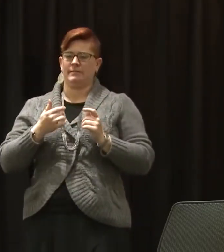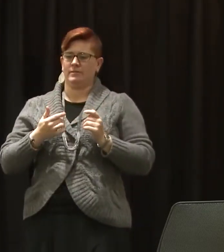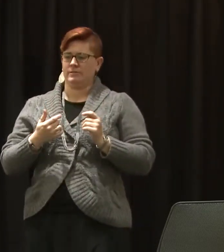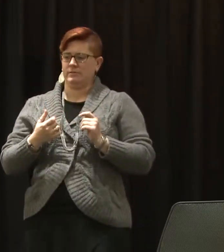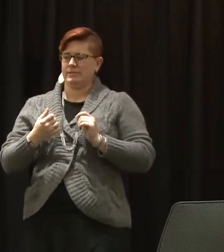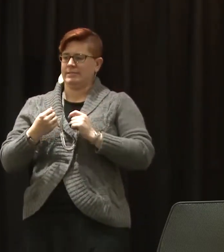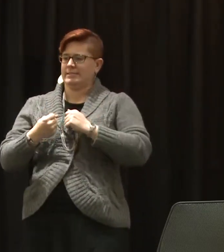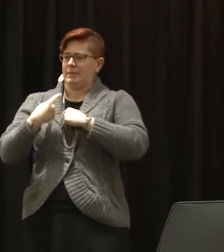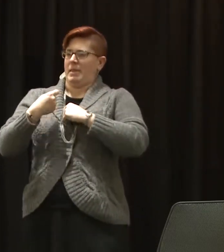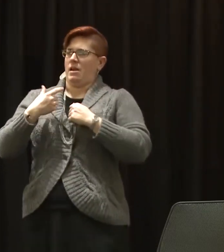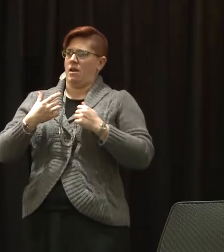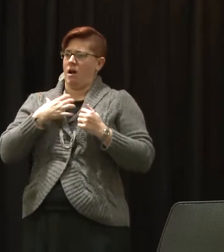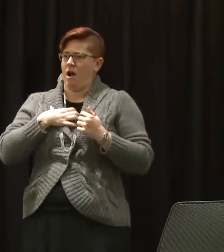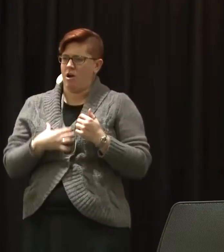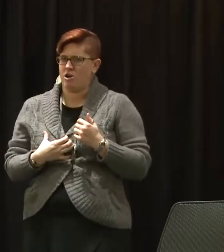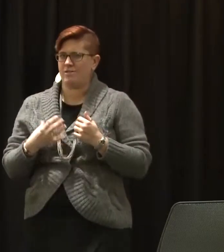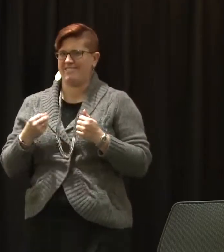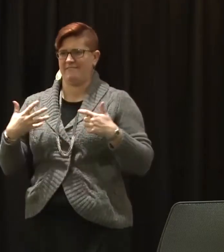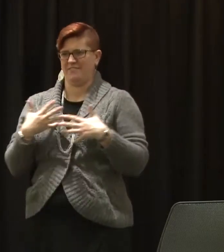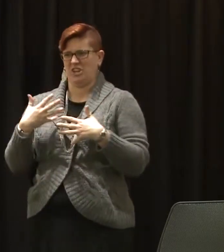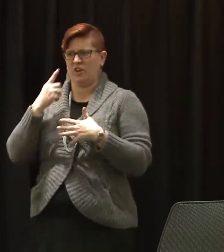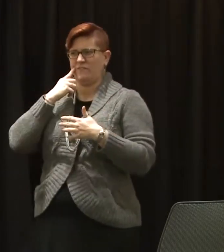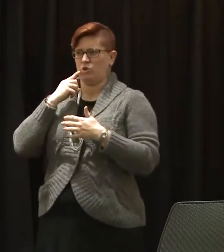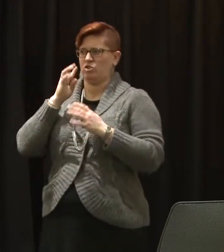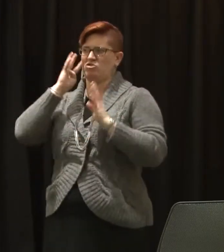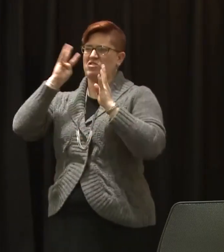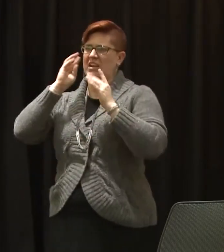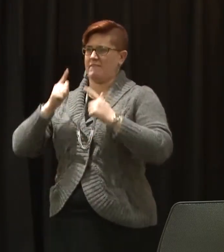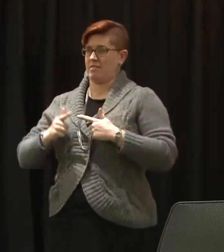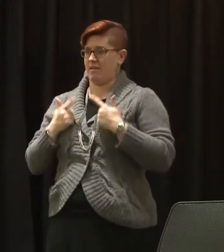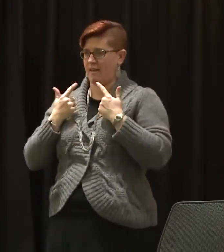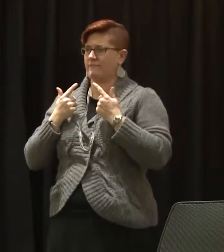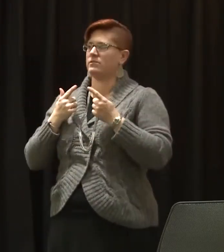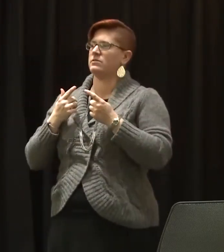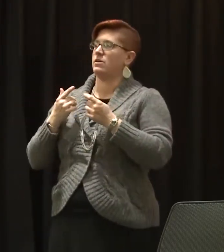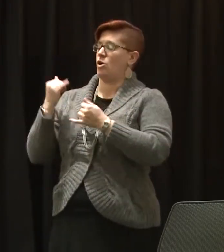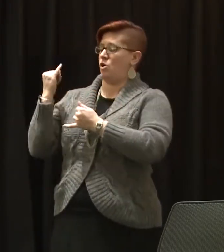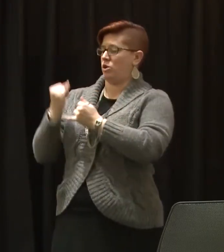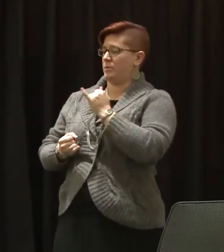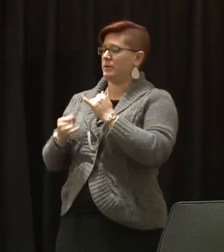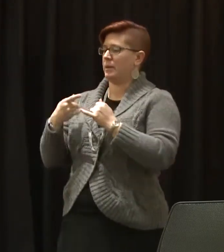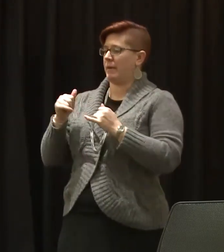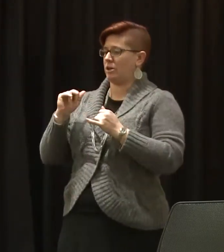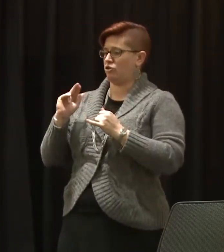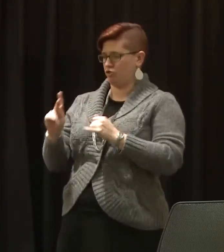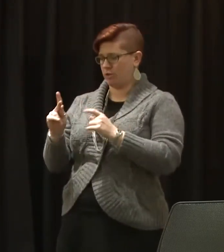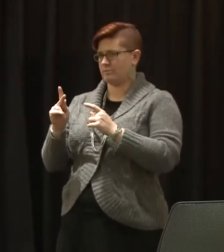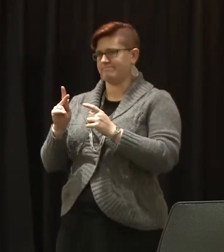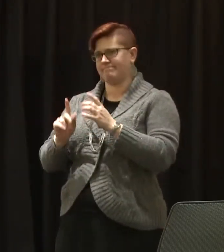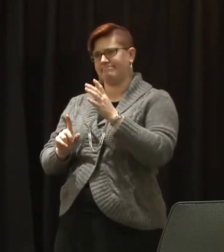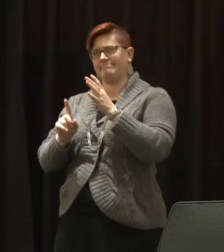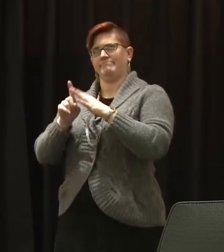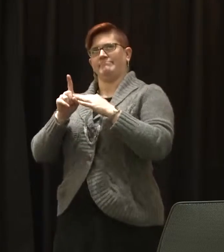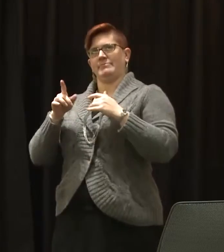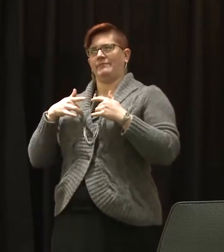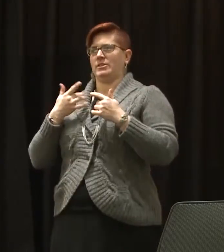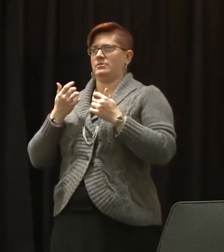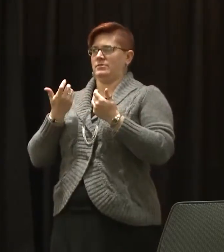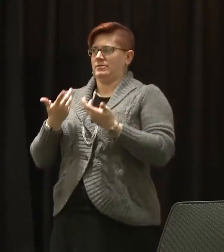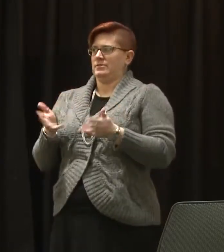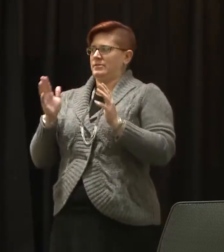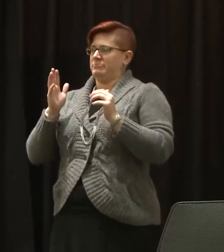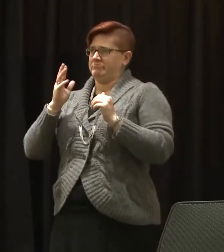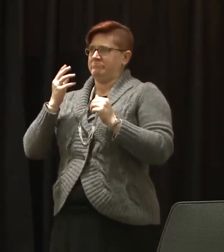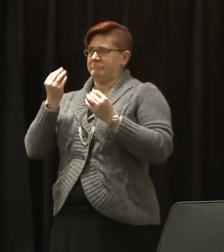fear for a creative life. Ultimately, Patrick arises from the depths, having plumbed such memories and